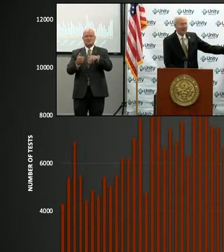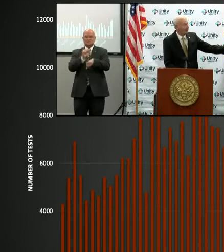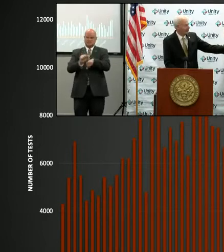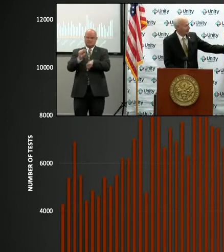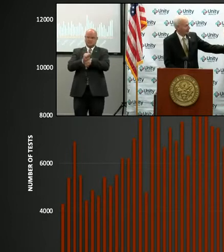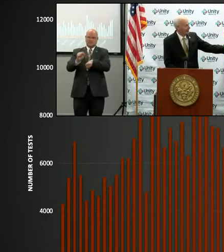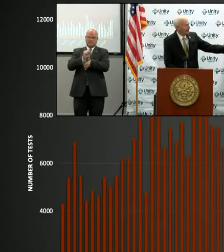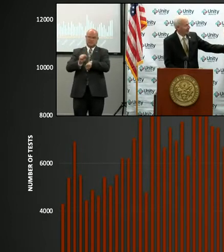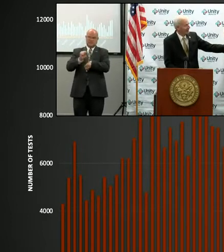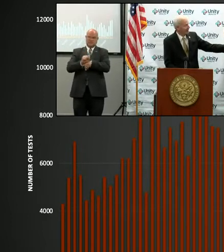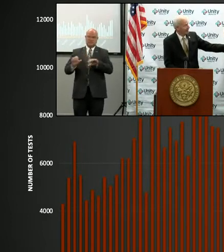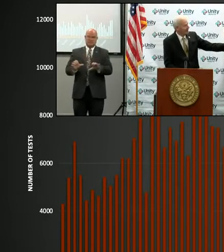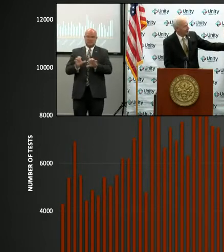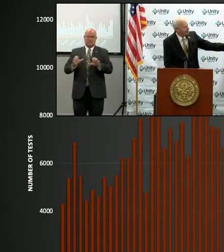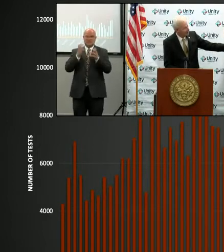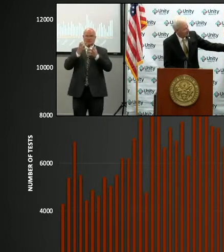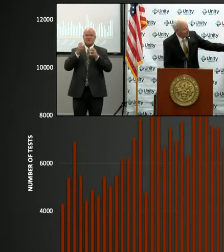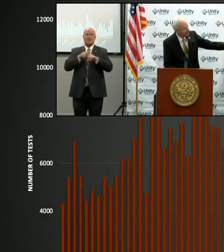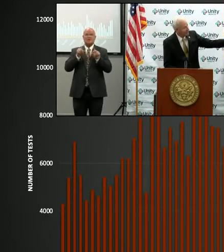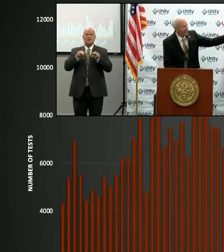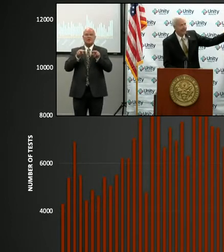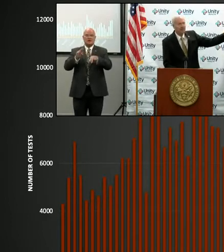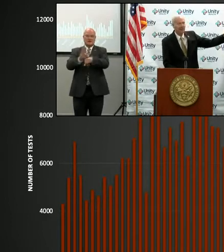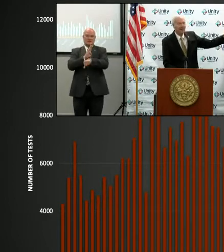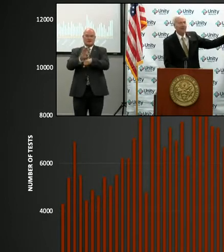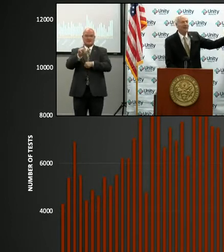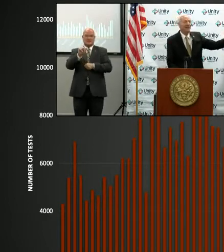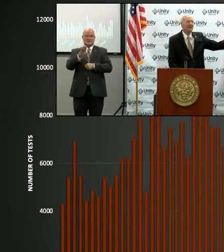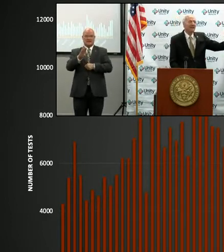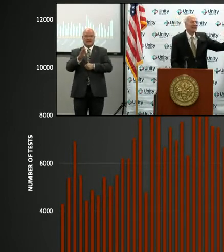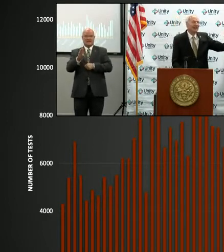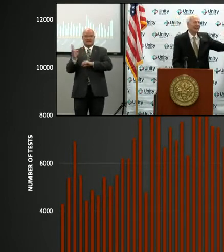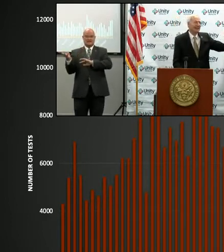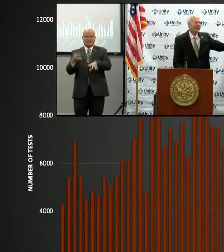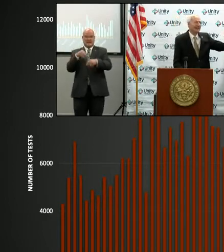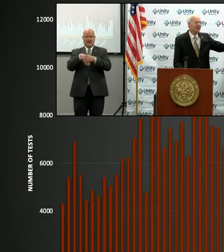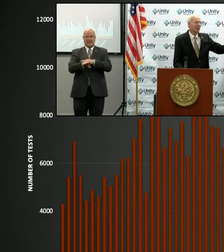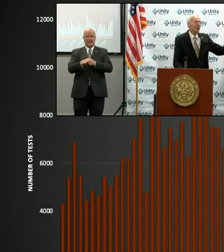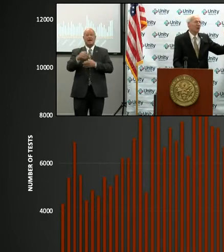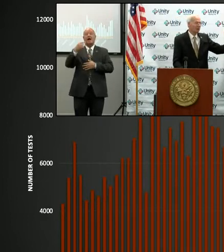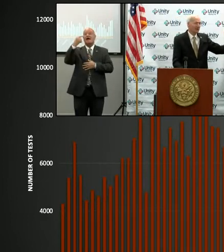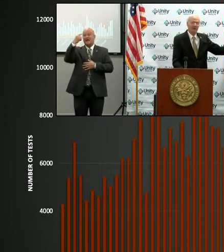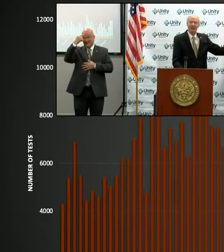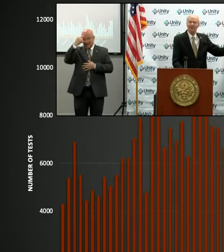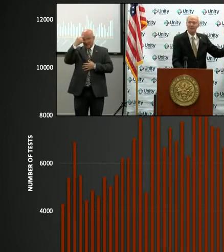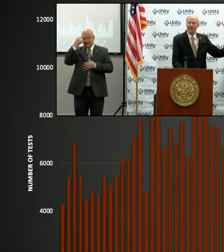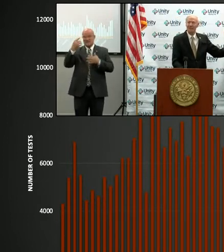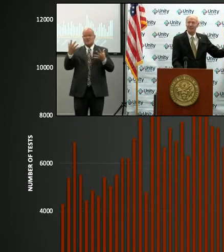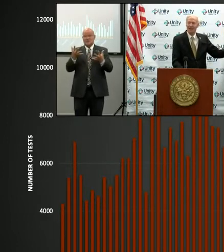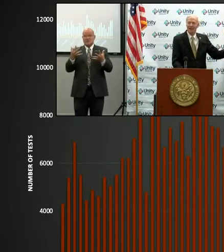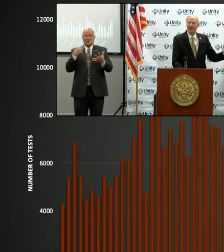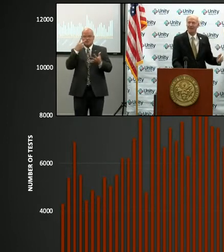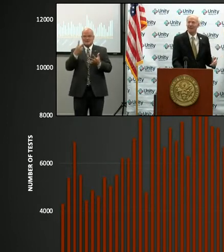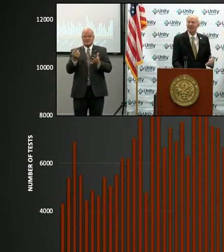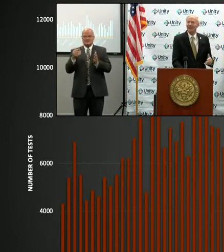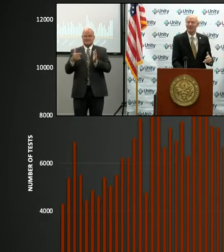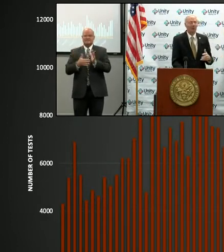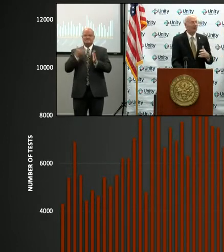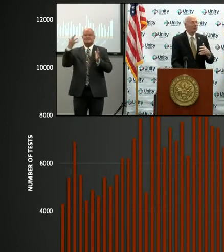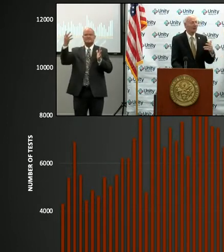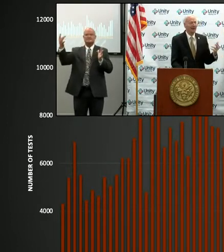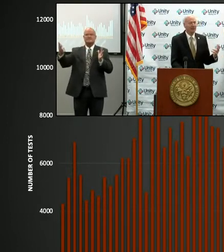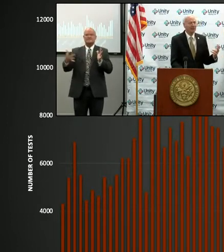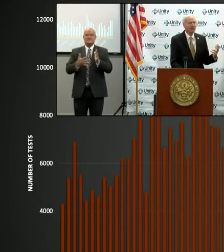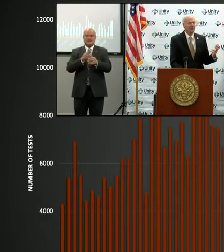of work that they're doing. But look at the commercial labs that came in. And I think this is what we're going to see from time to time.